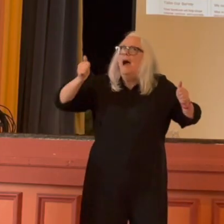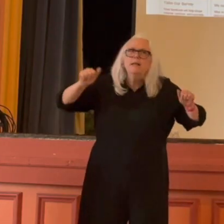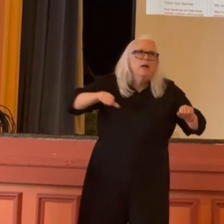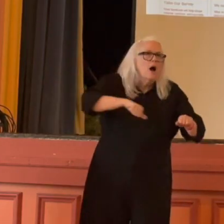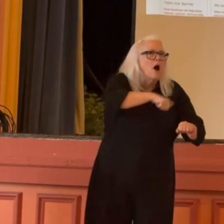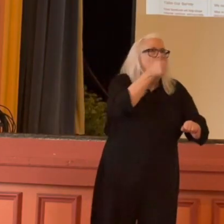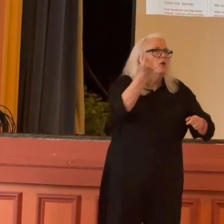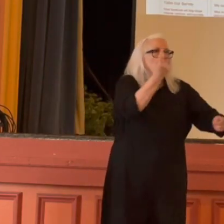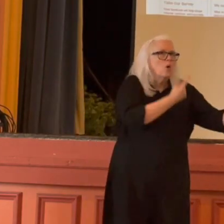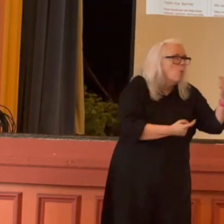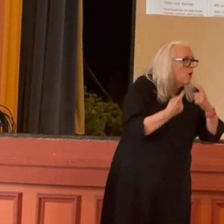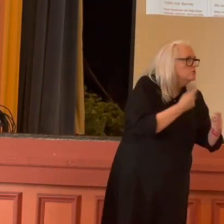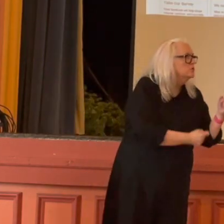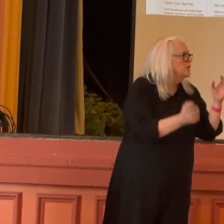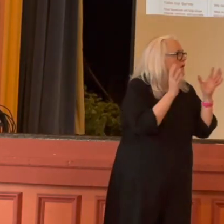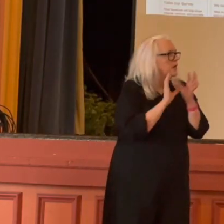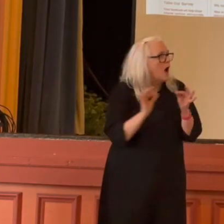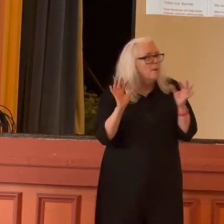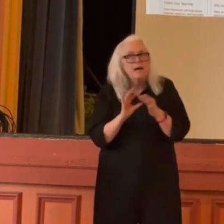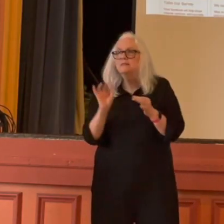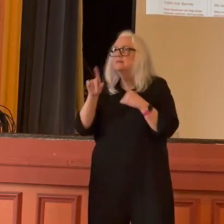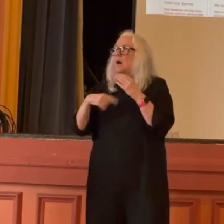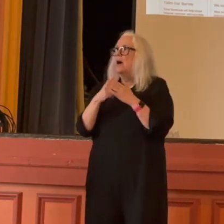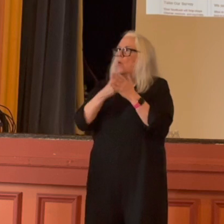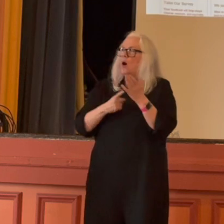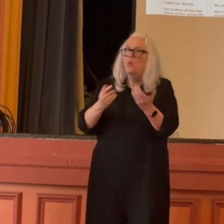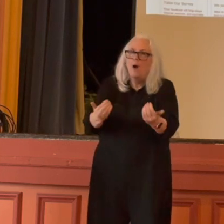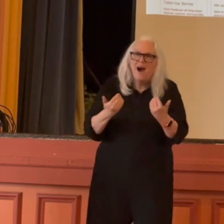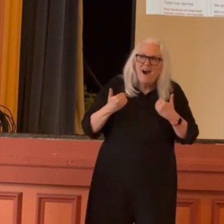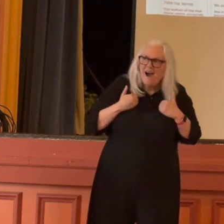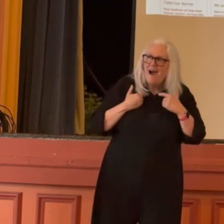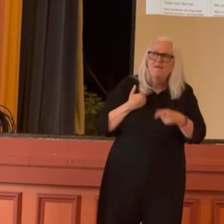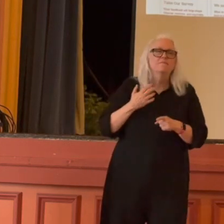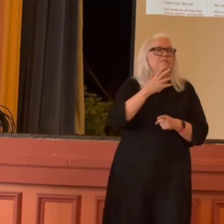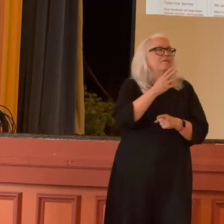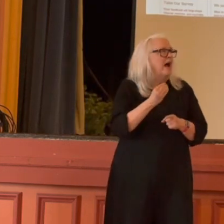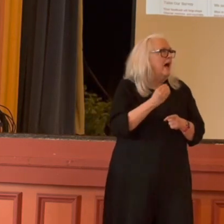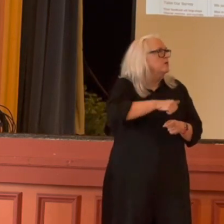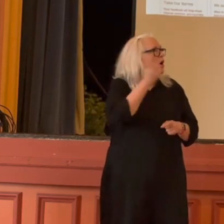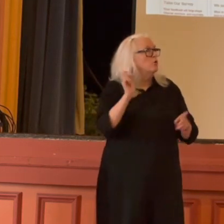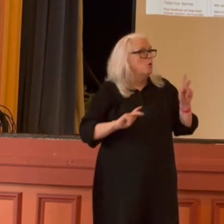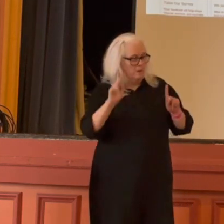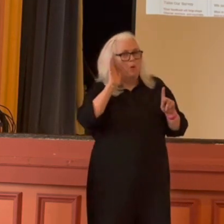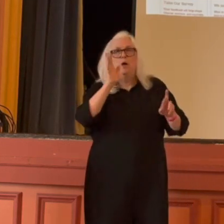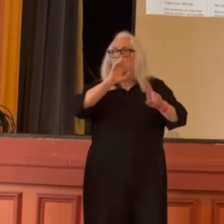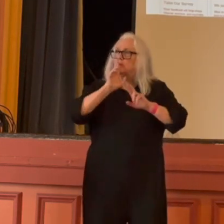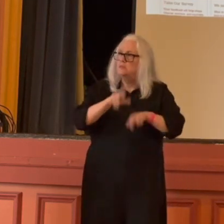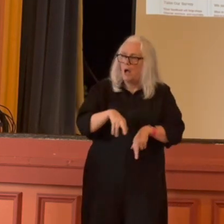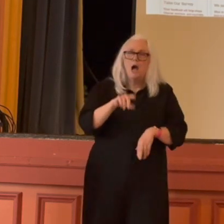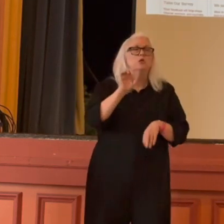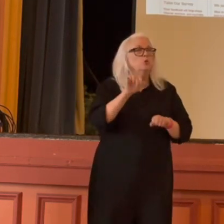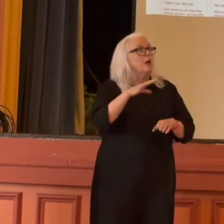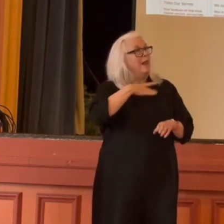questions, comments that you have. There are other people who will respond. You can like their comment, you